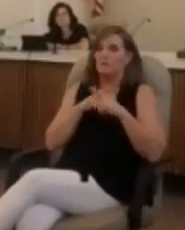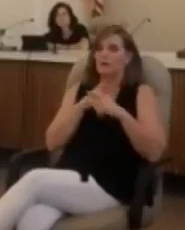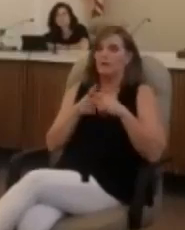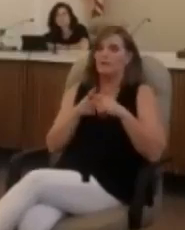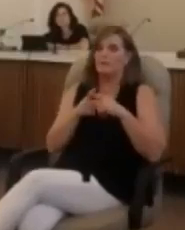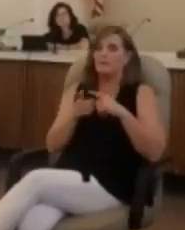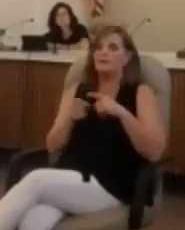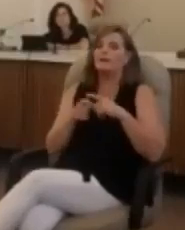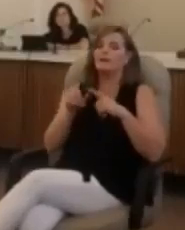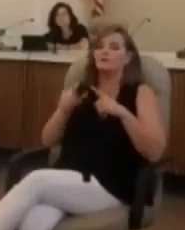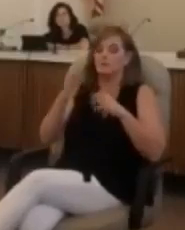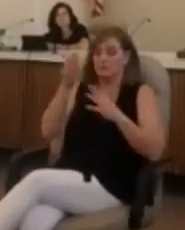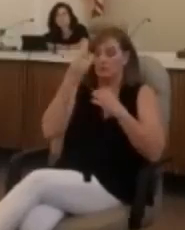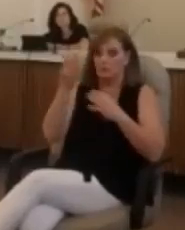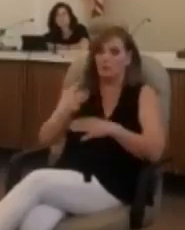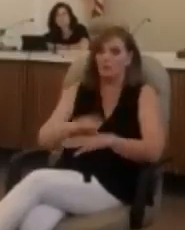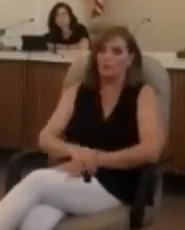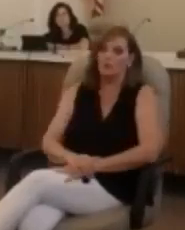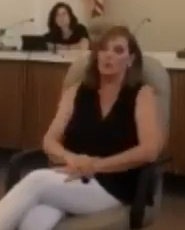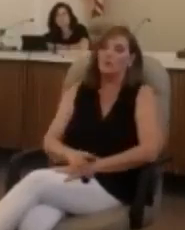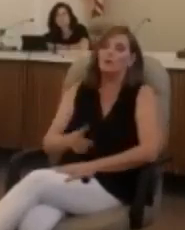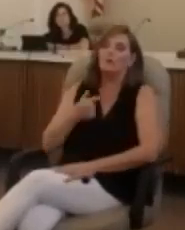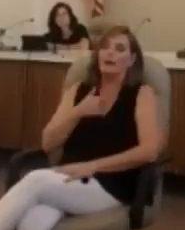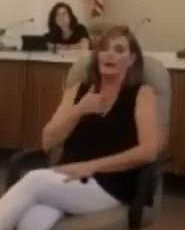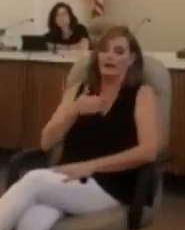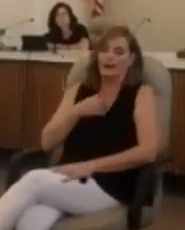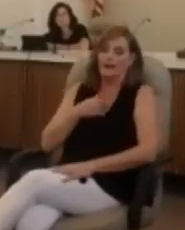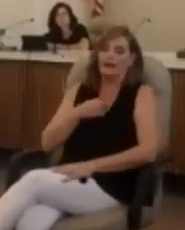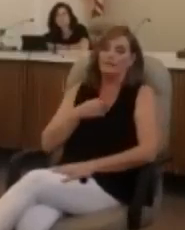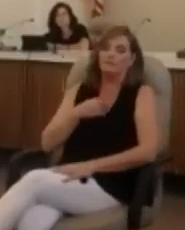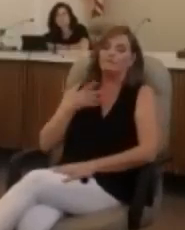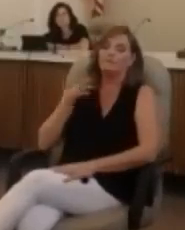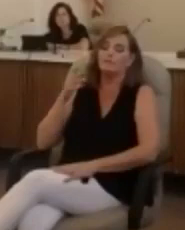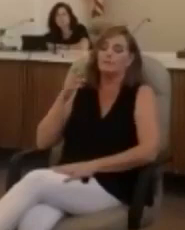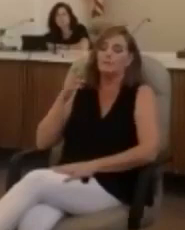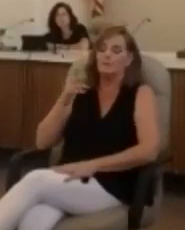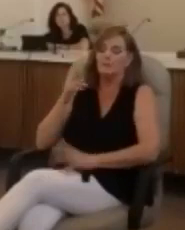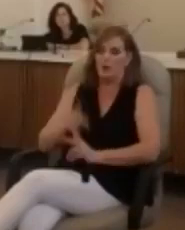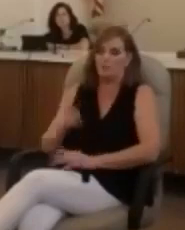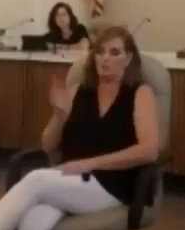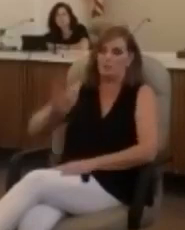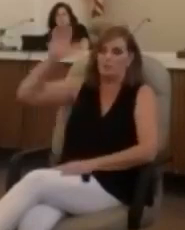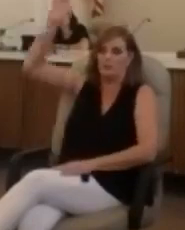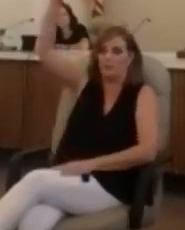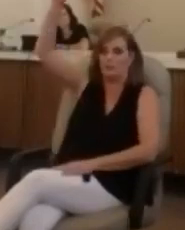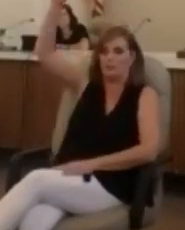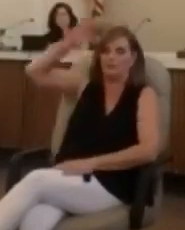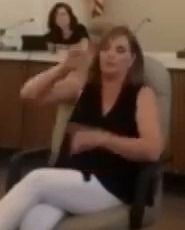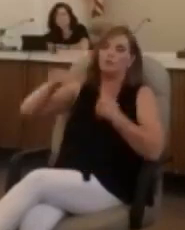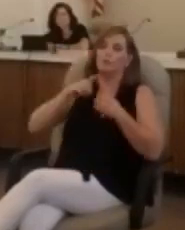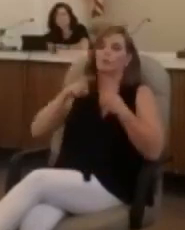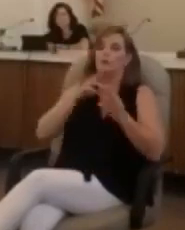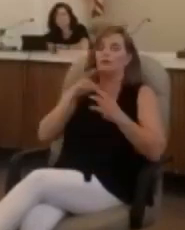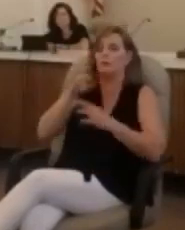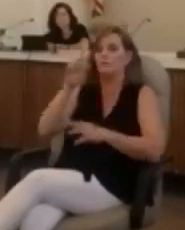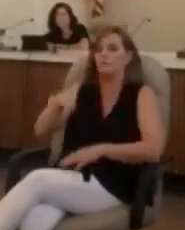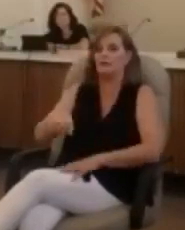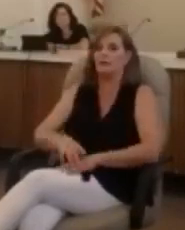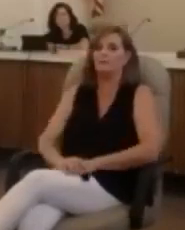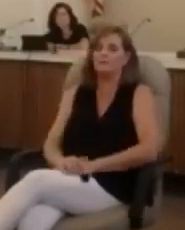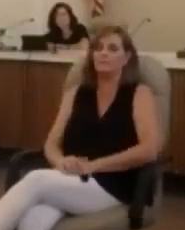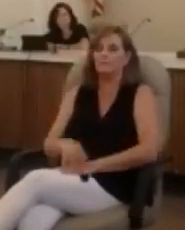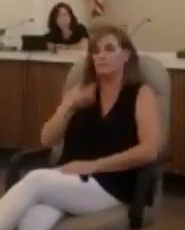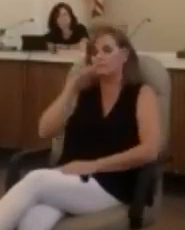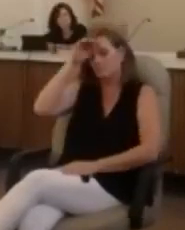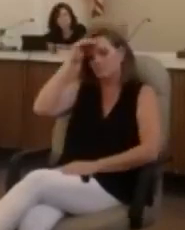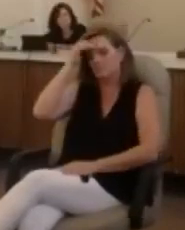so you guys are aware, I do have a resident with a hand raised when you're ready for that. Okay. Is there